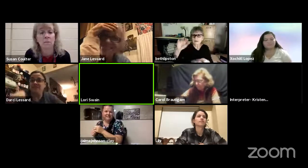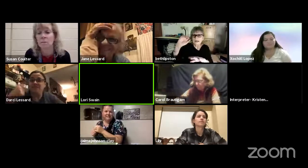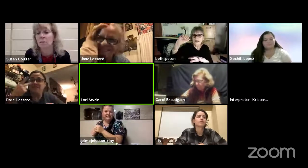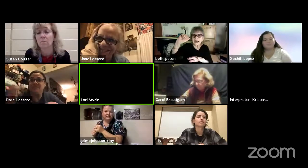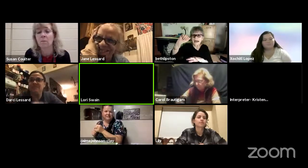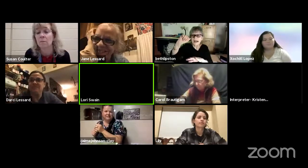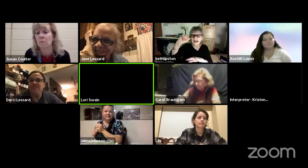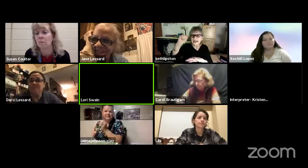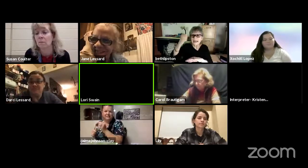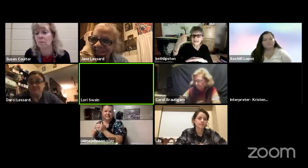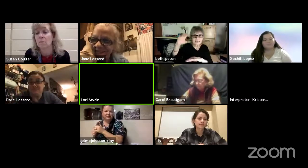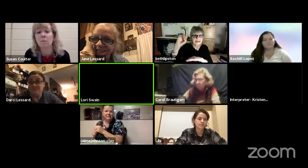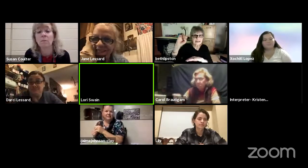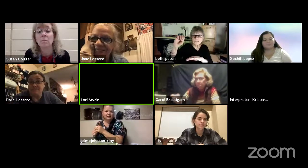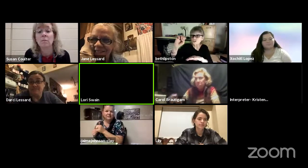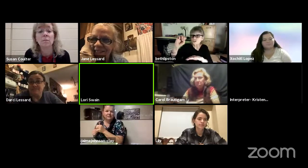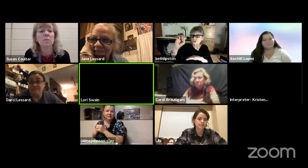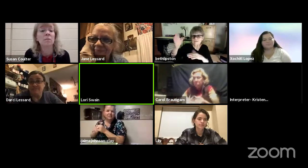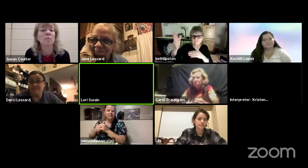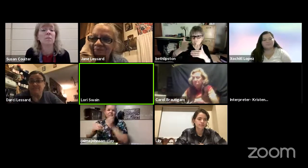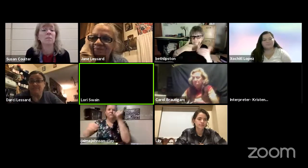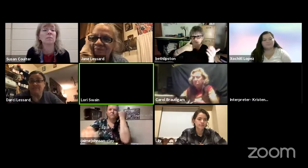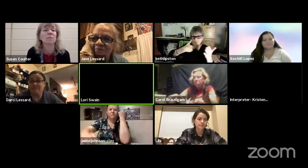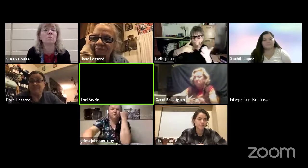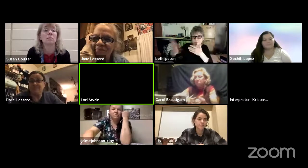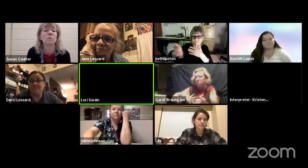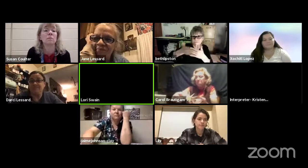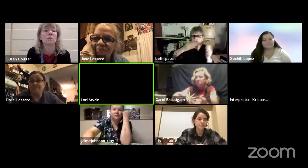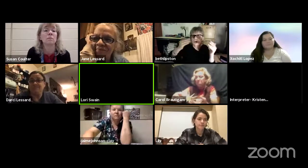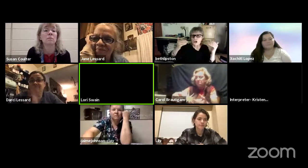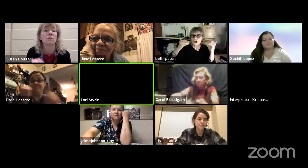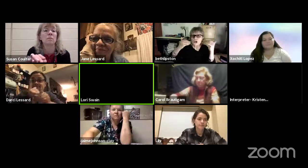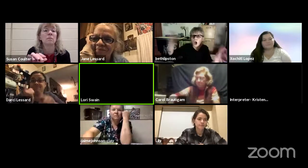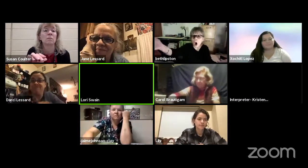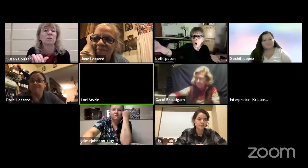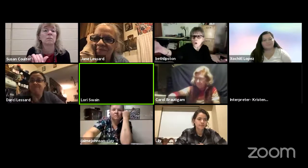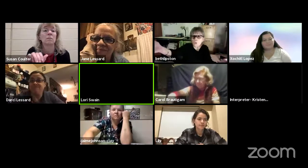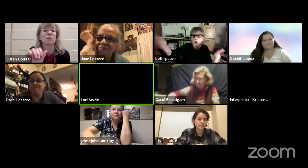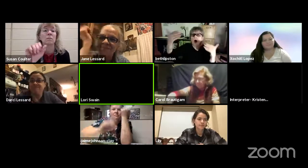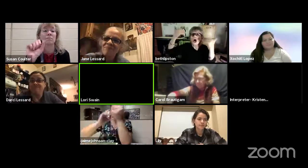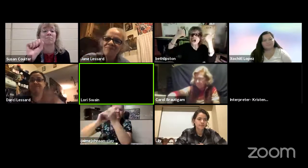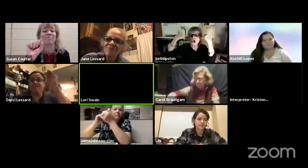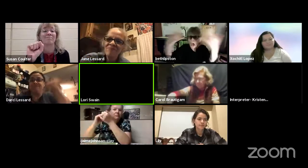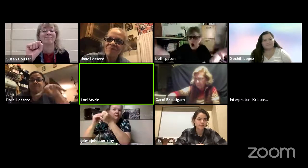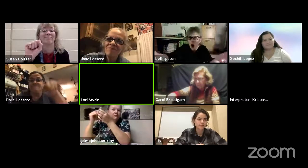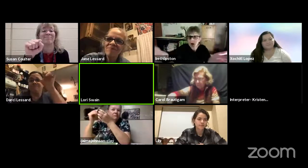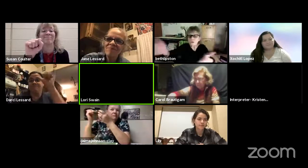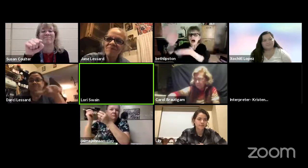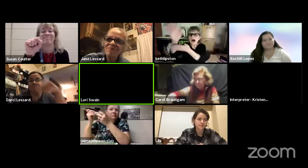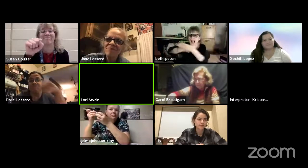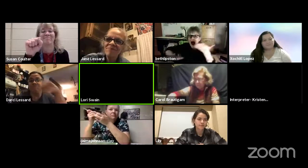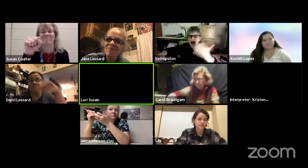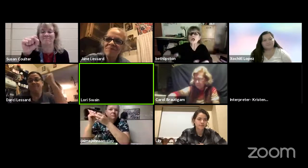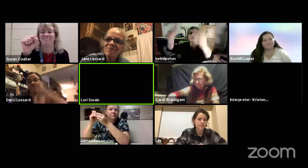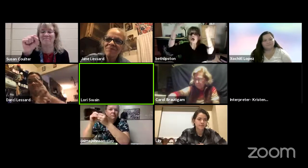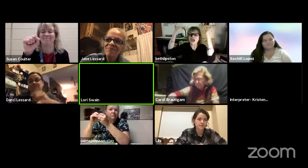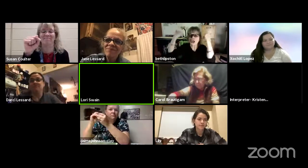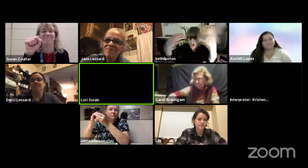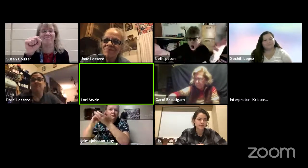everyone went away. Okay. So any age, it does not matter. Go for it. Go for it.